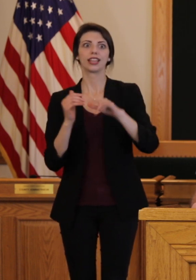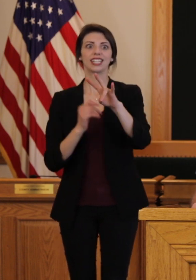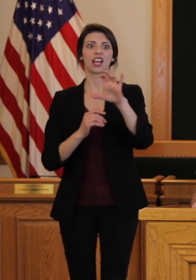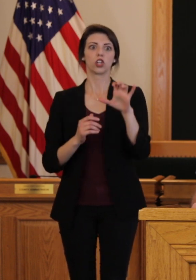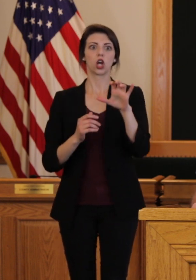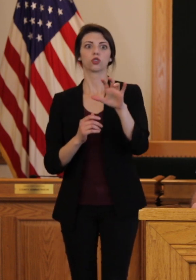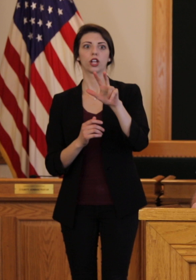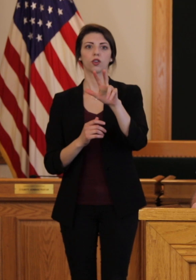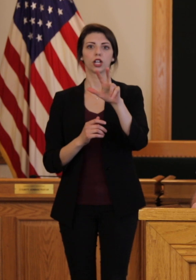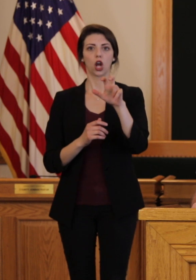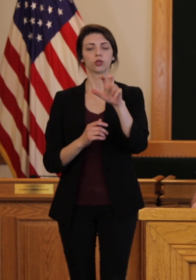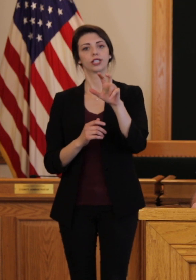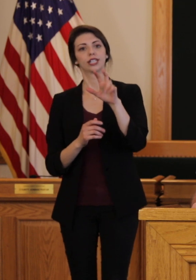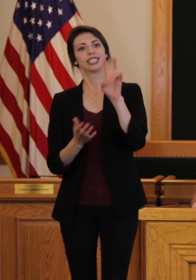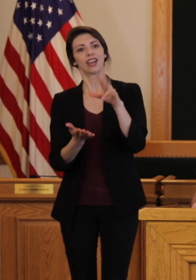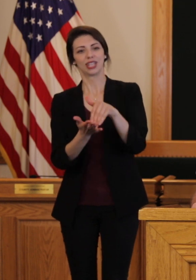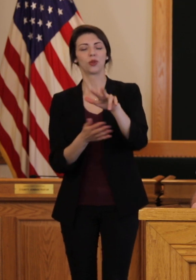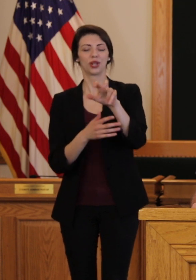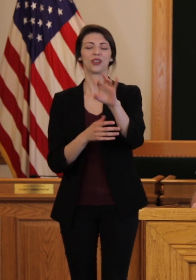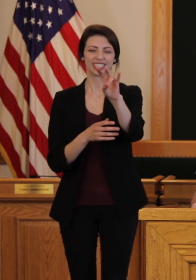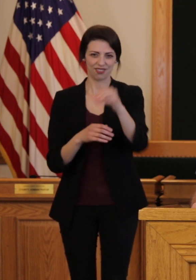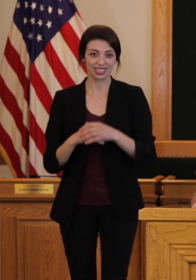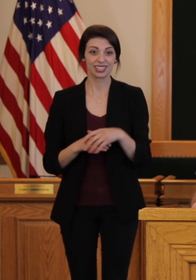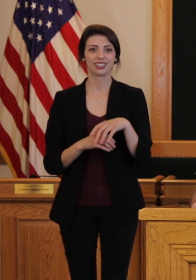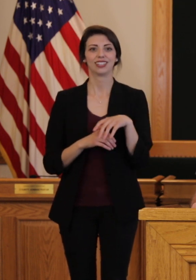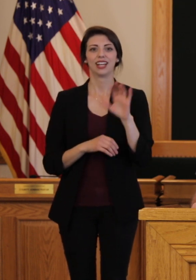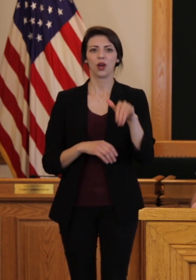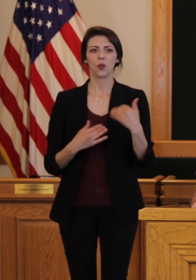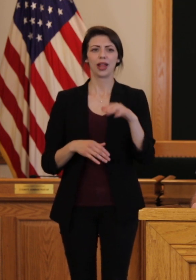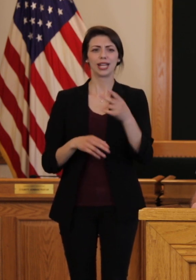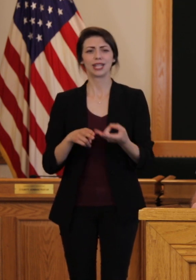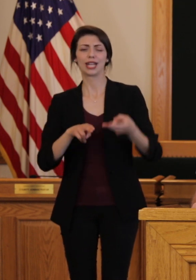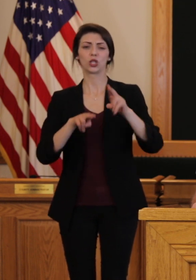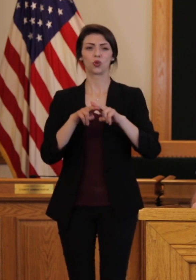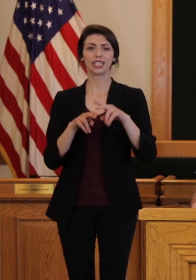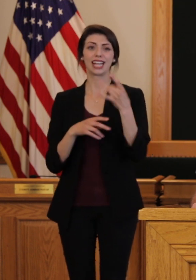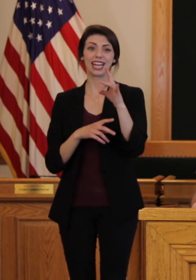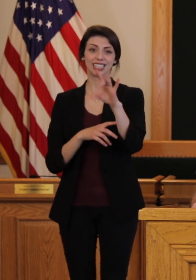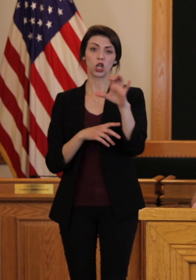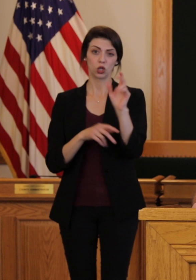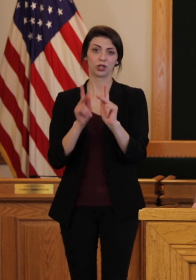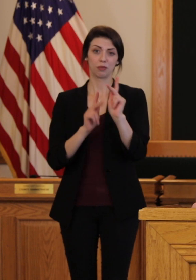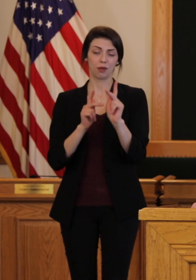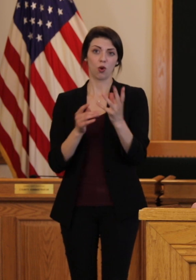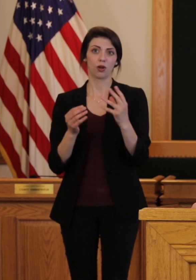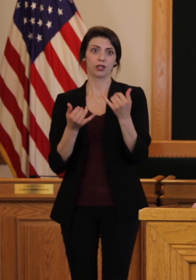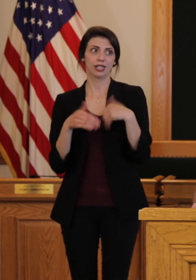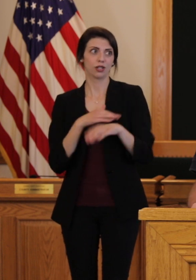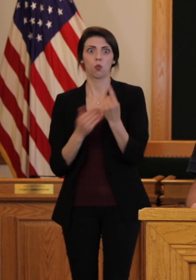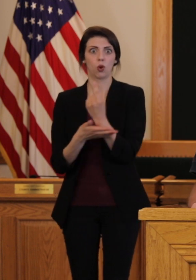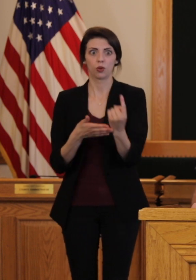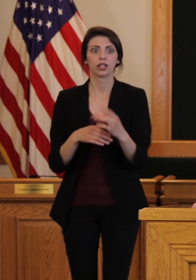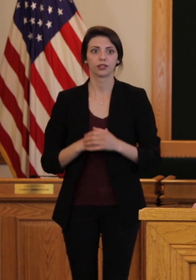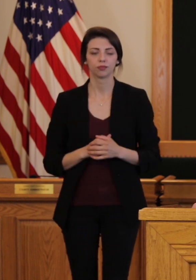today. That's an increase of more than 1,800 in 1 week. In fact, today, the Upstate University drive-through